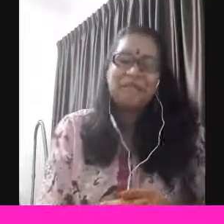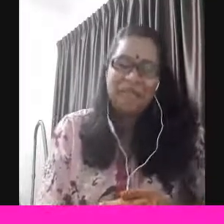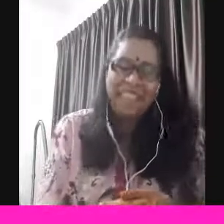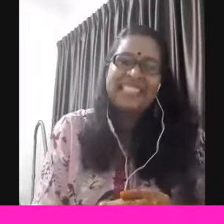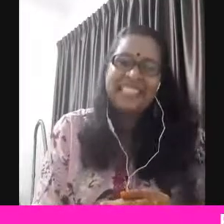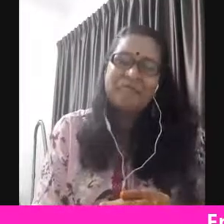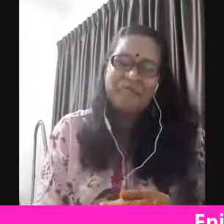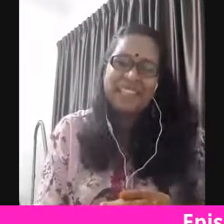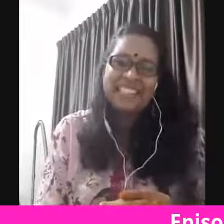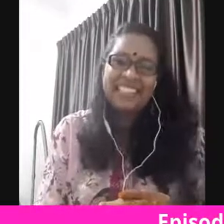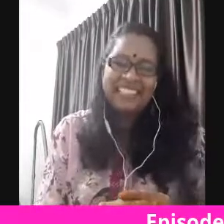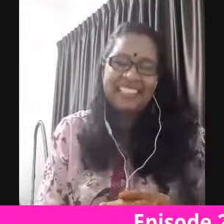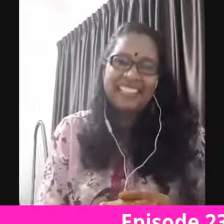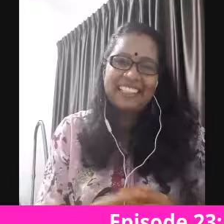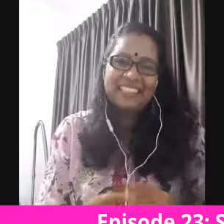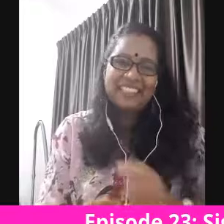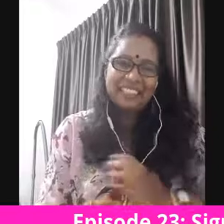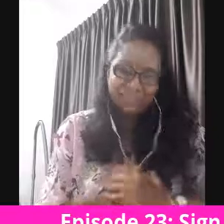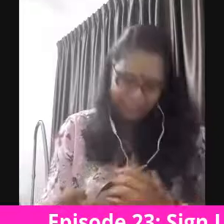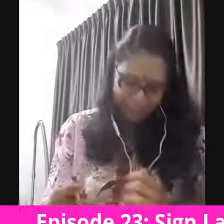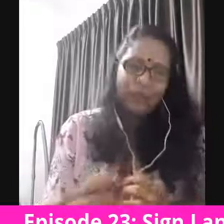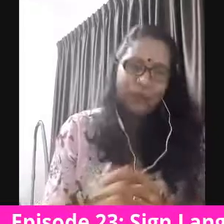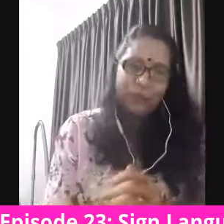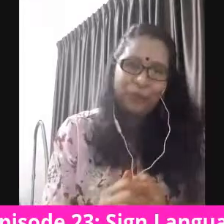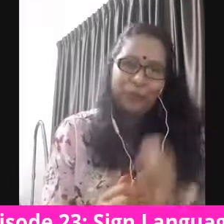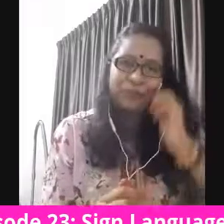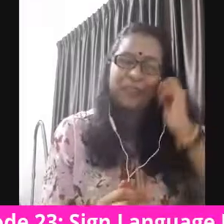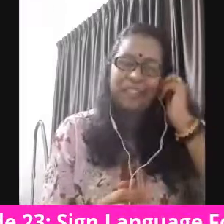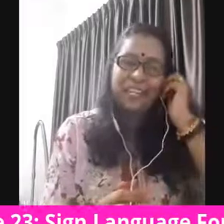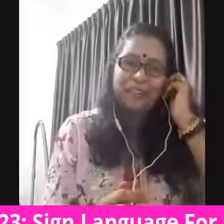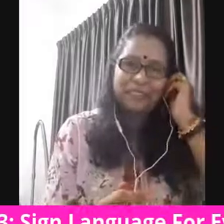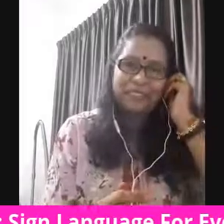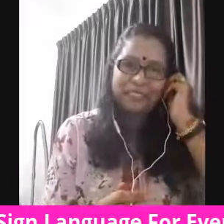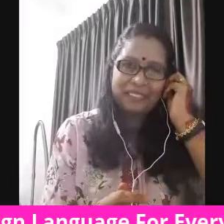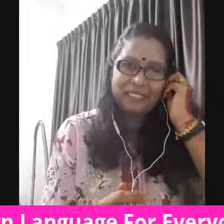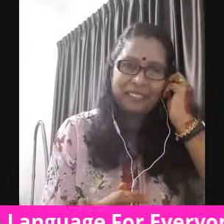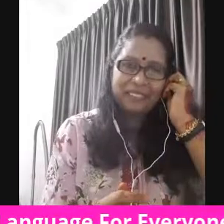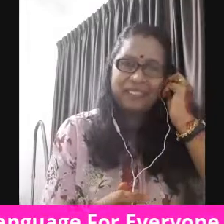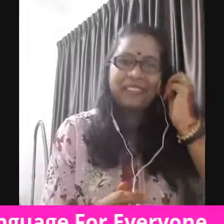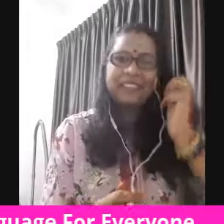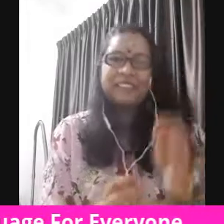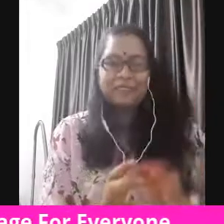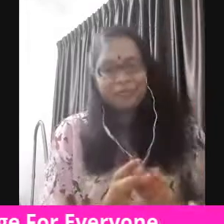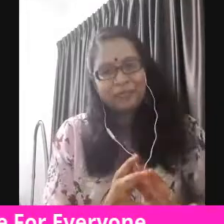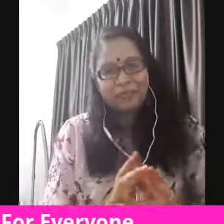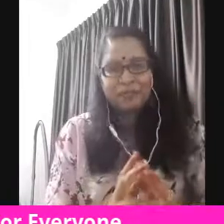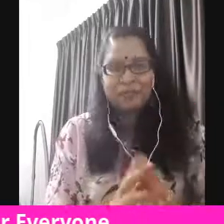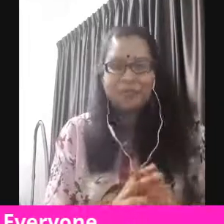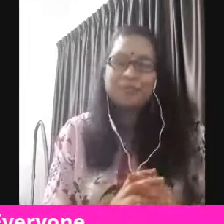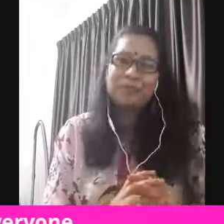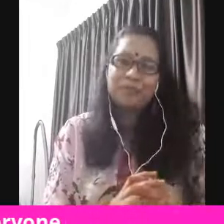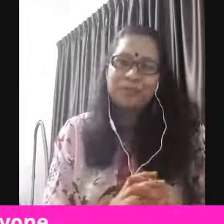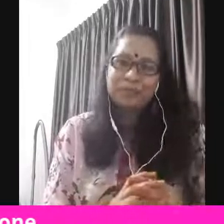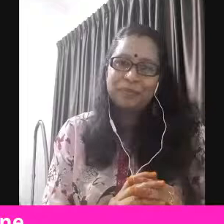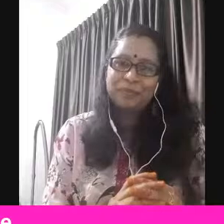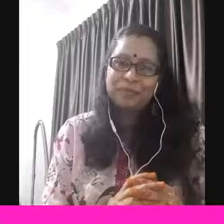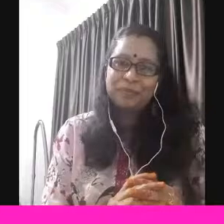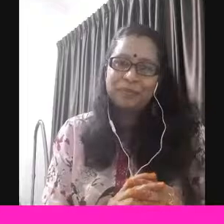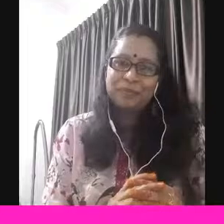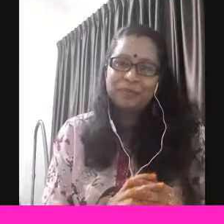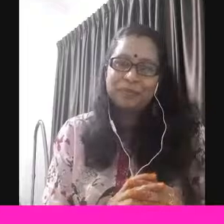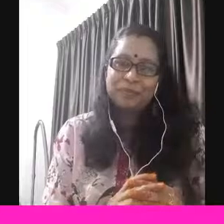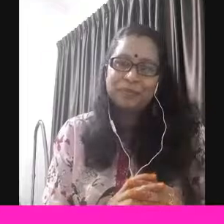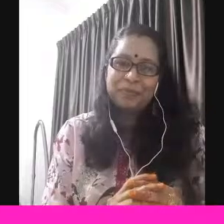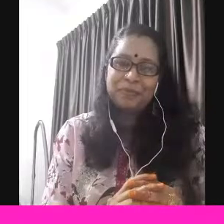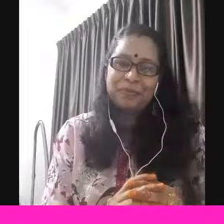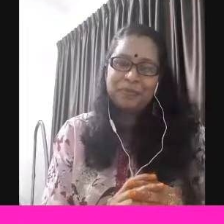a basic Basic we things. So should know. I Yeah. guess for the viewers, we have shared some basic sign language that